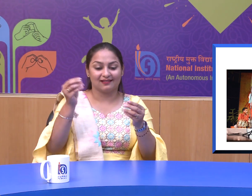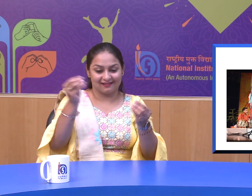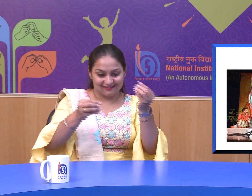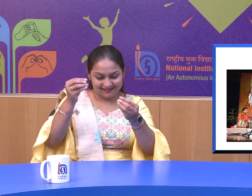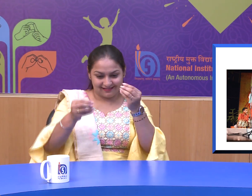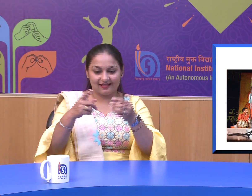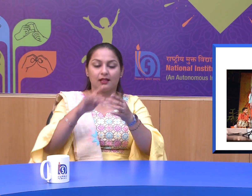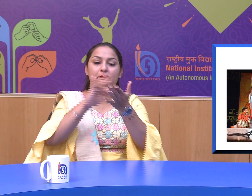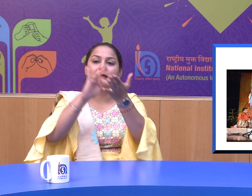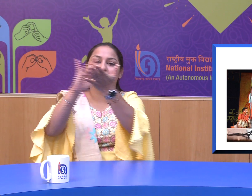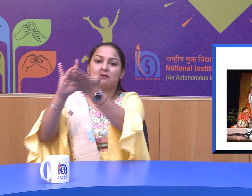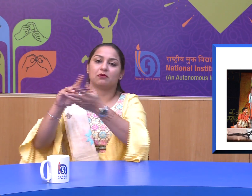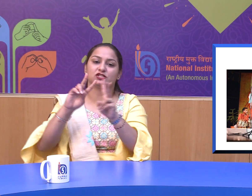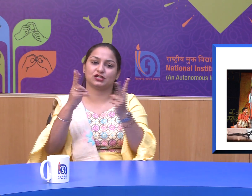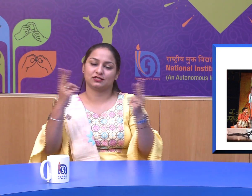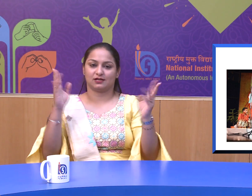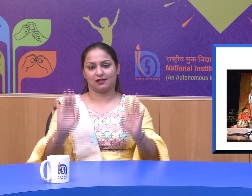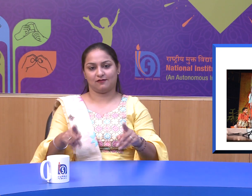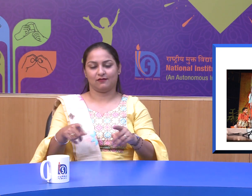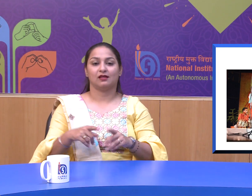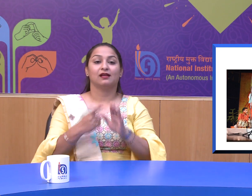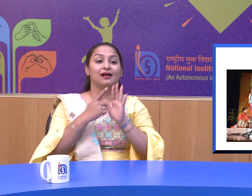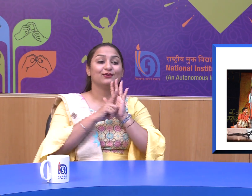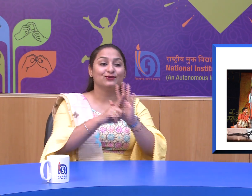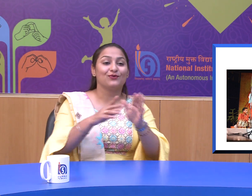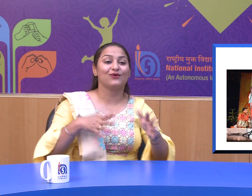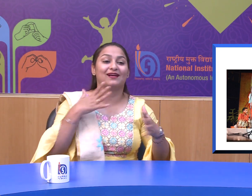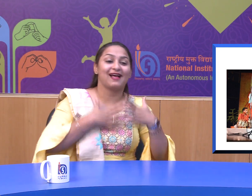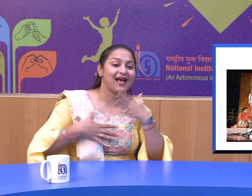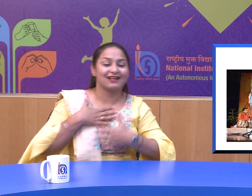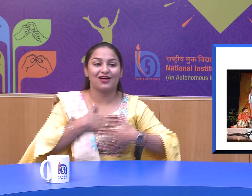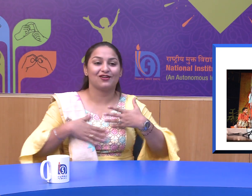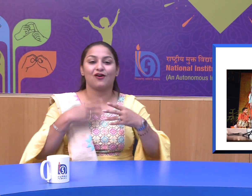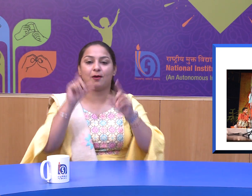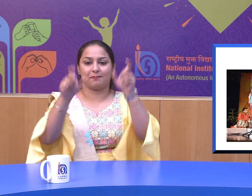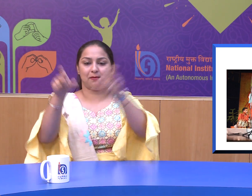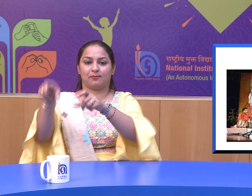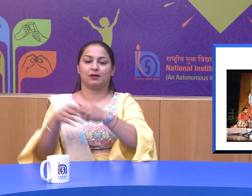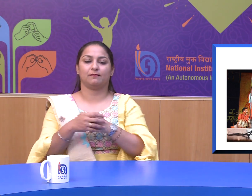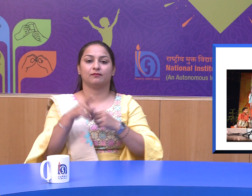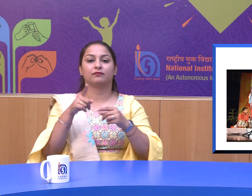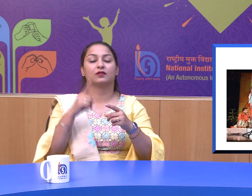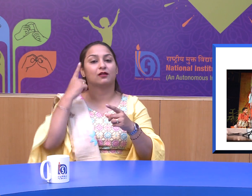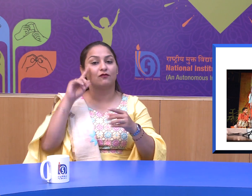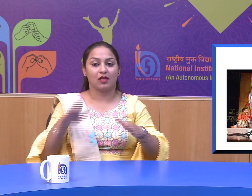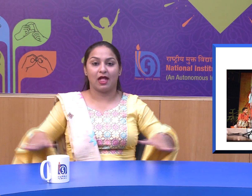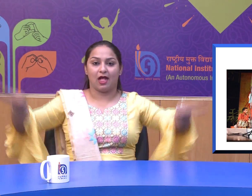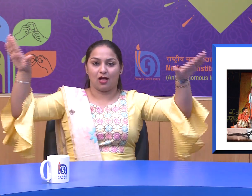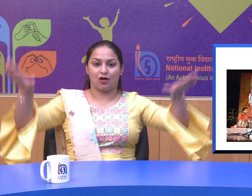to place, entertaining people in various ways. The acrobat and the